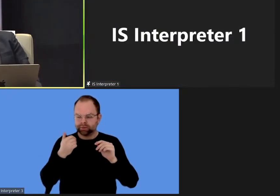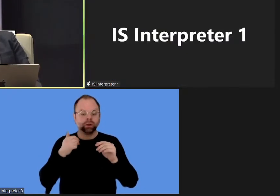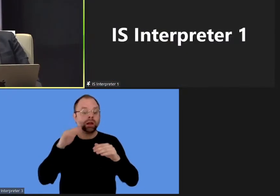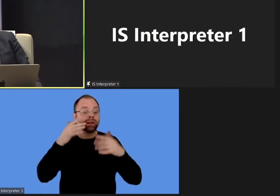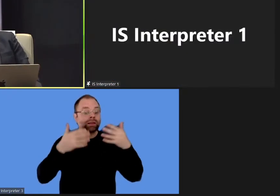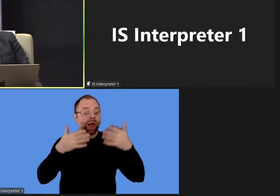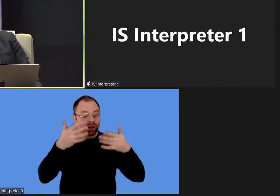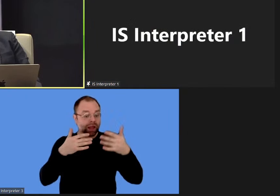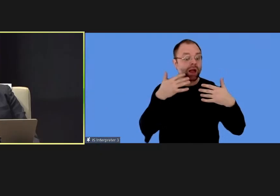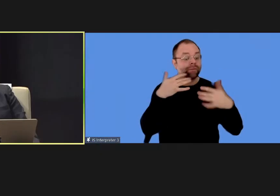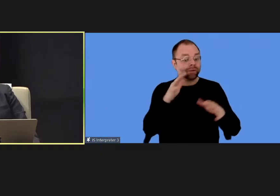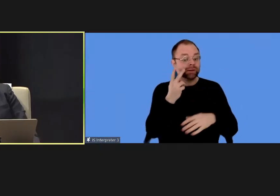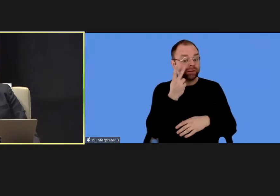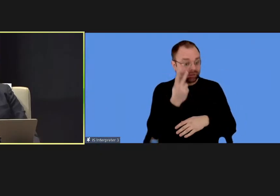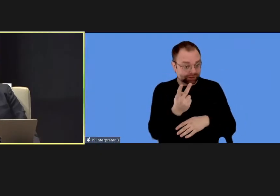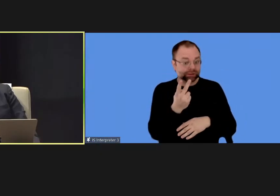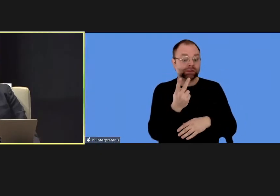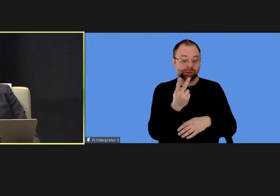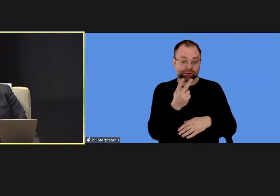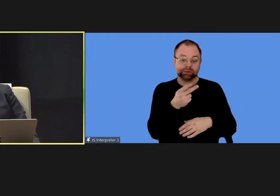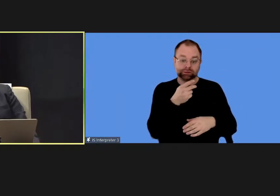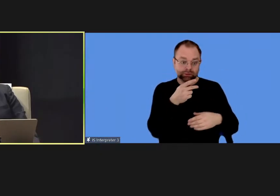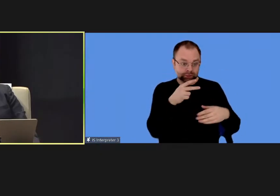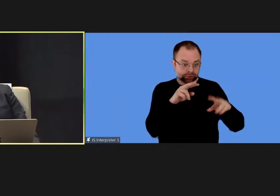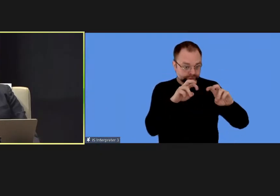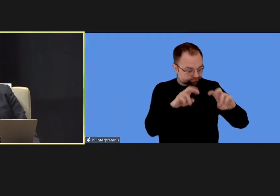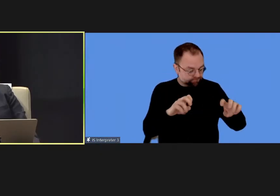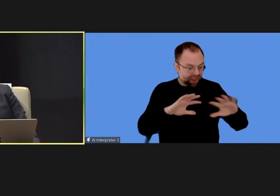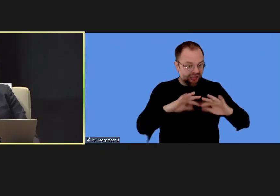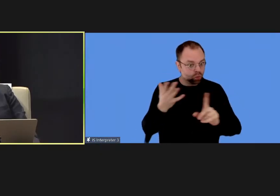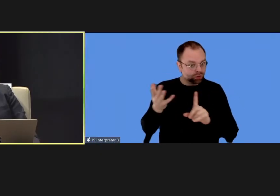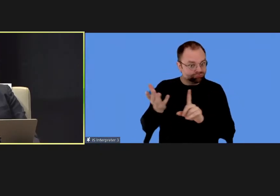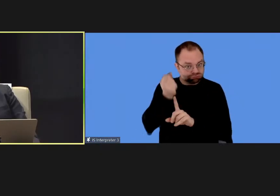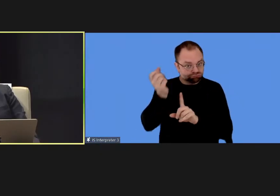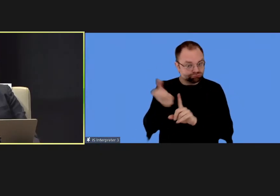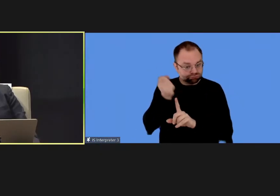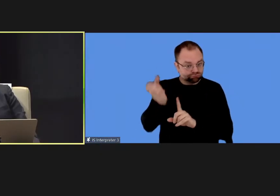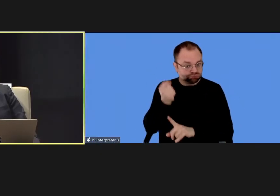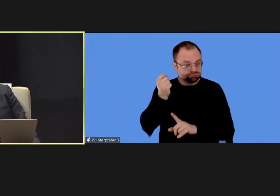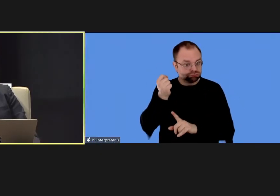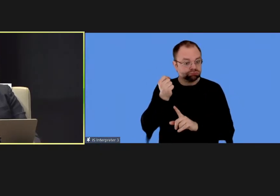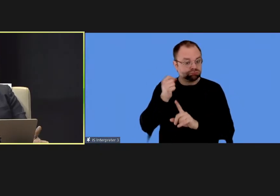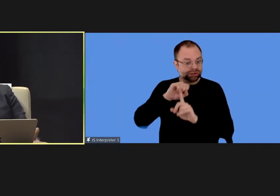of open data, the market size has been estimated to